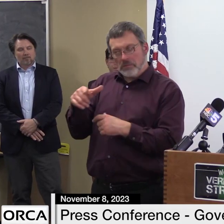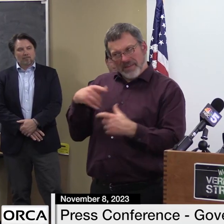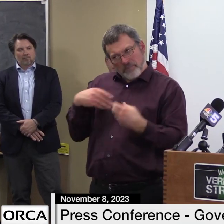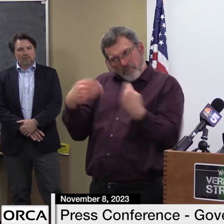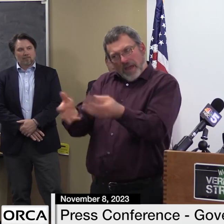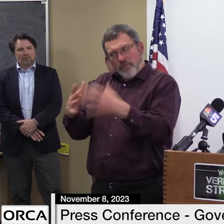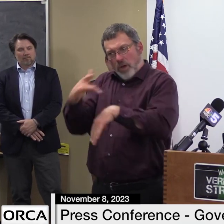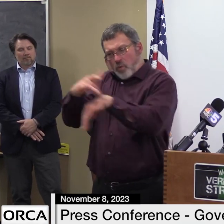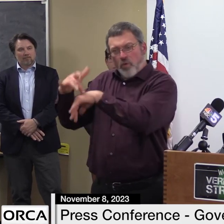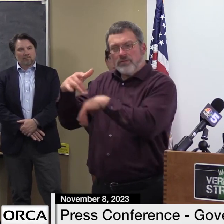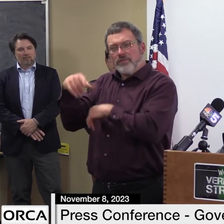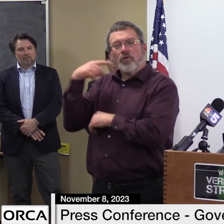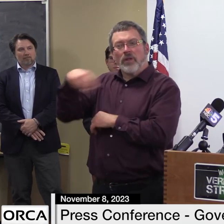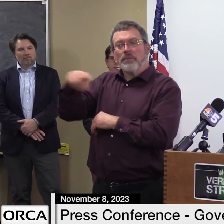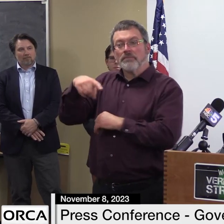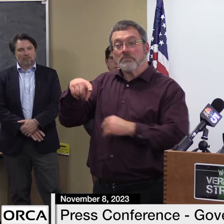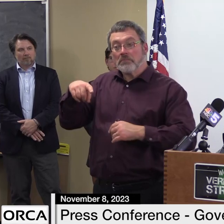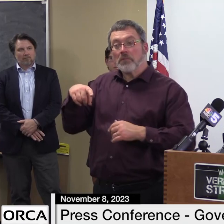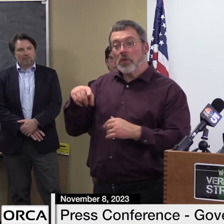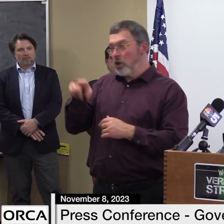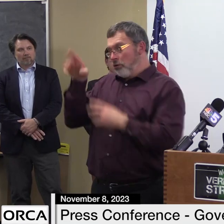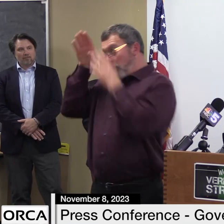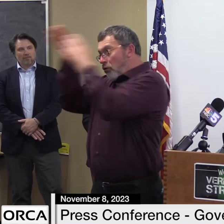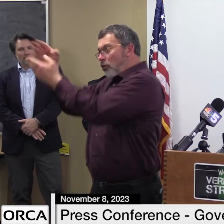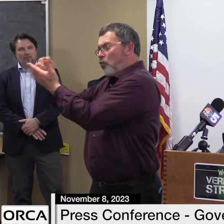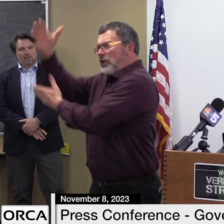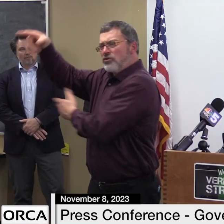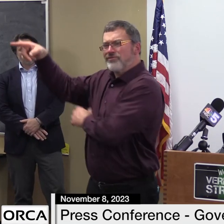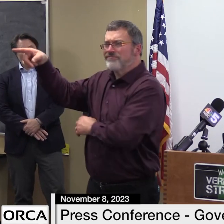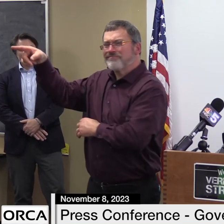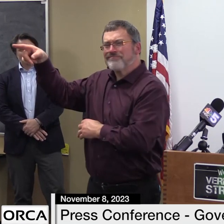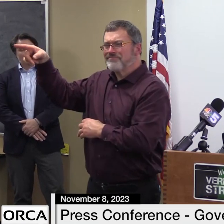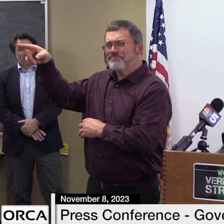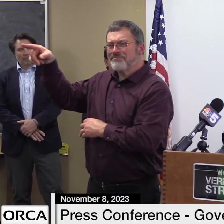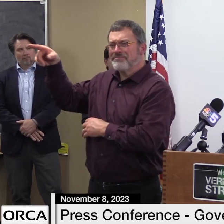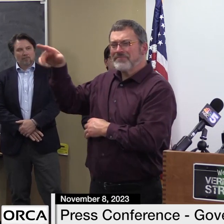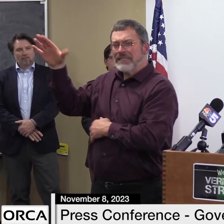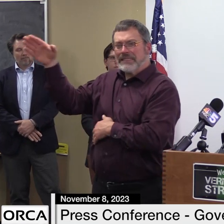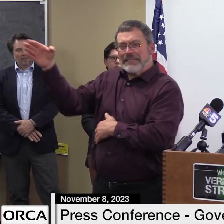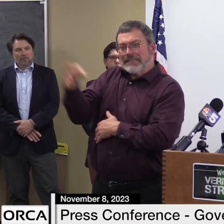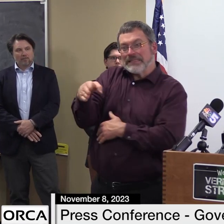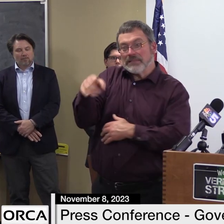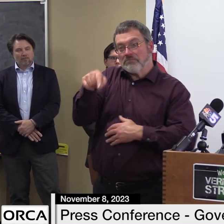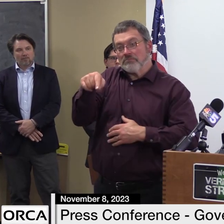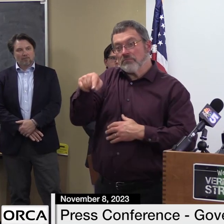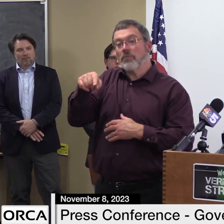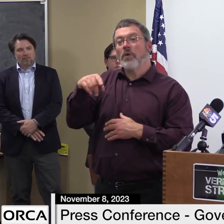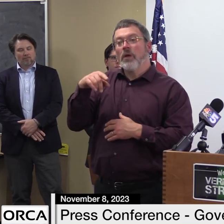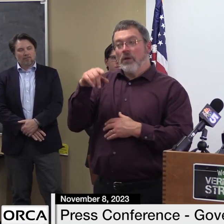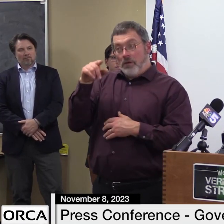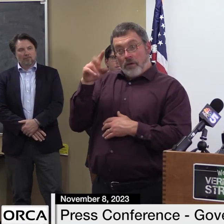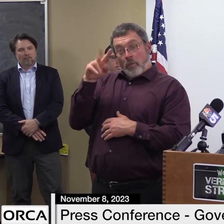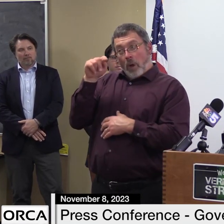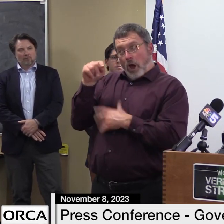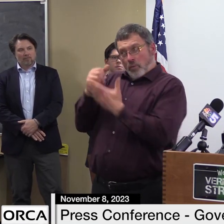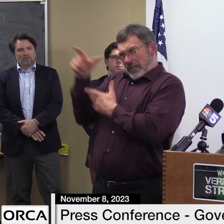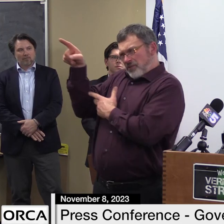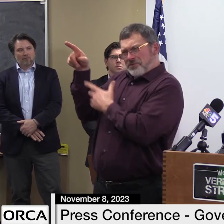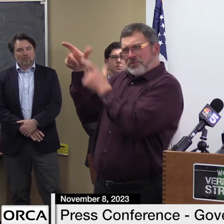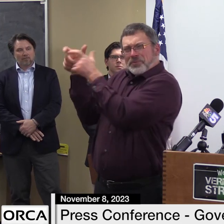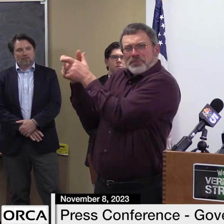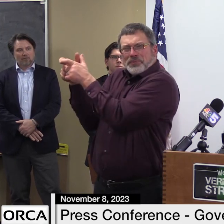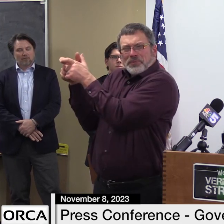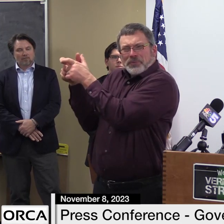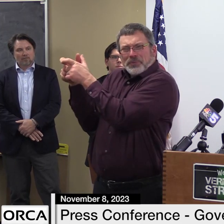have that many affluent people in Vermont. But we sure have a number of people on the other end of the